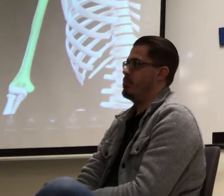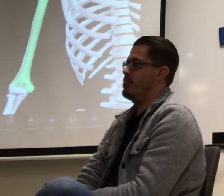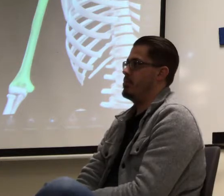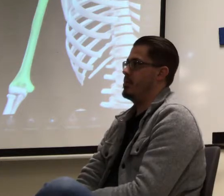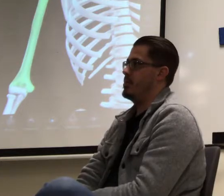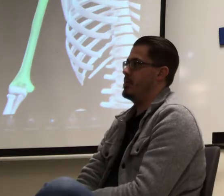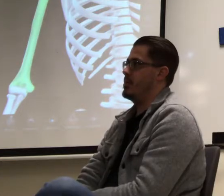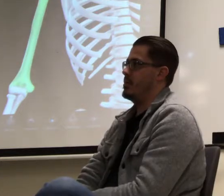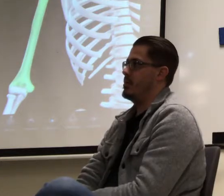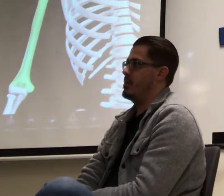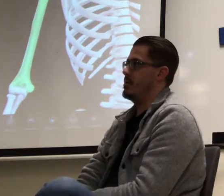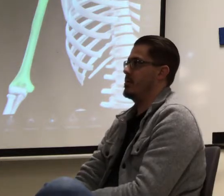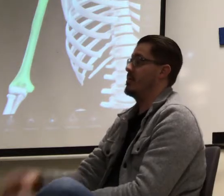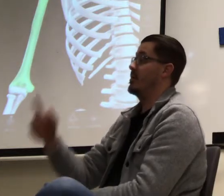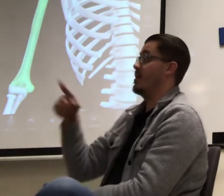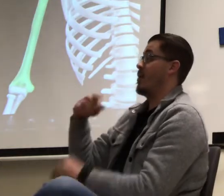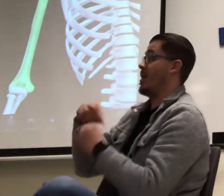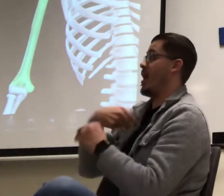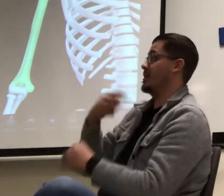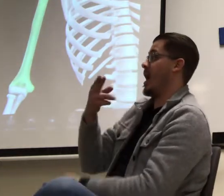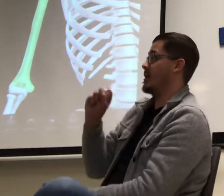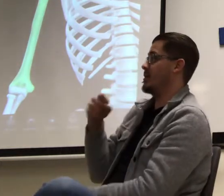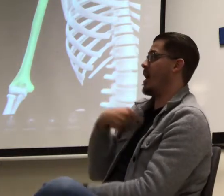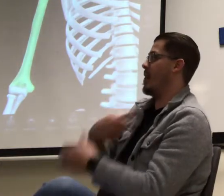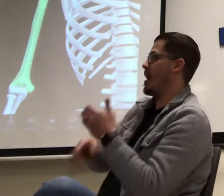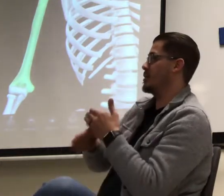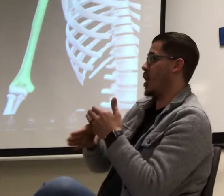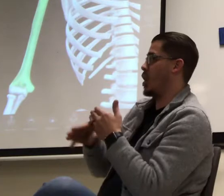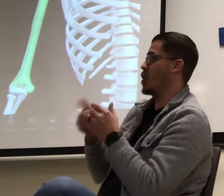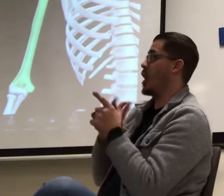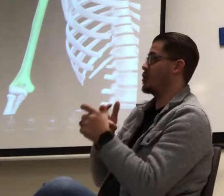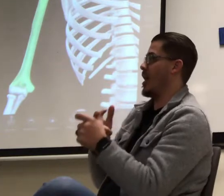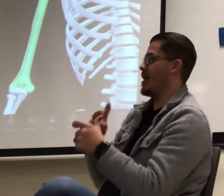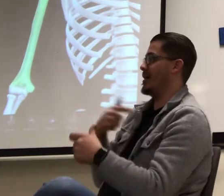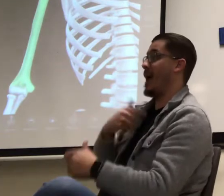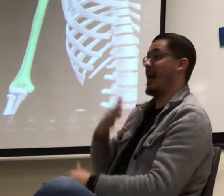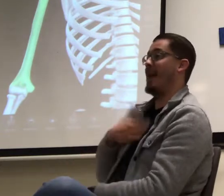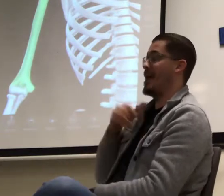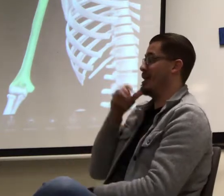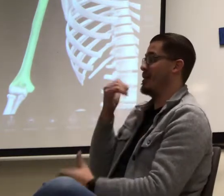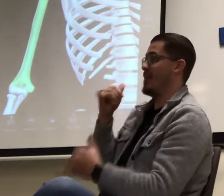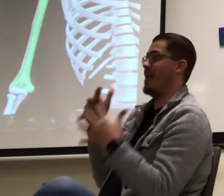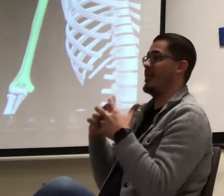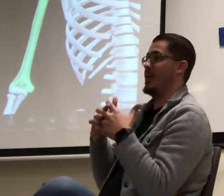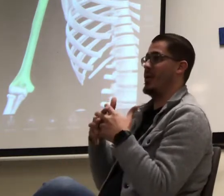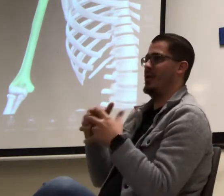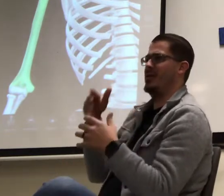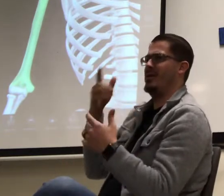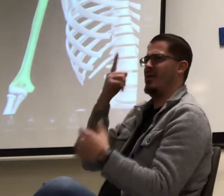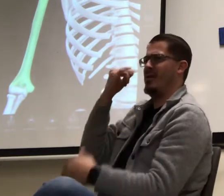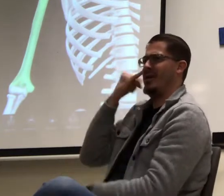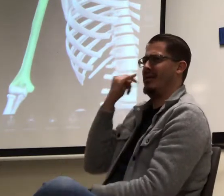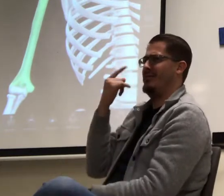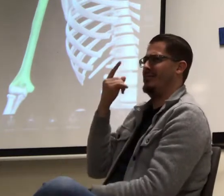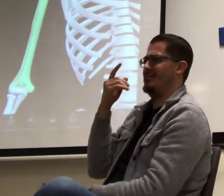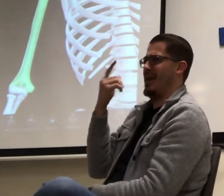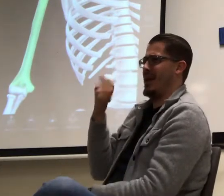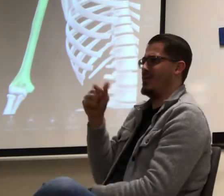When I was in high school, I played soccer and track. I'm kind of glad I didn't play football. I wonder if anyone's ever played football and never got